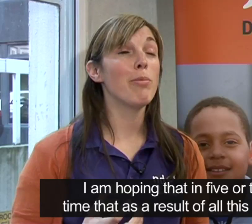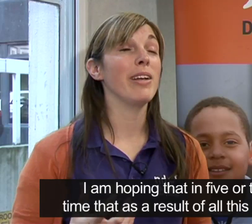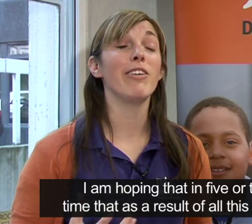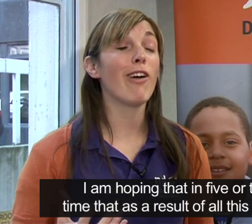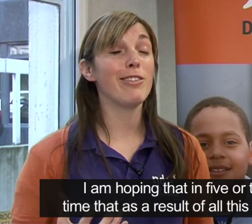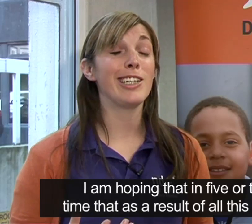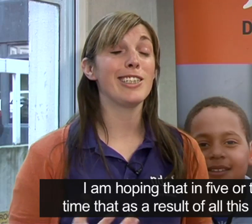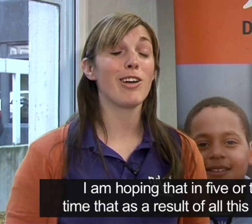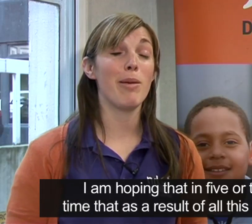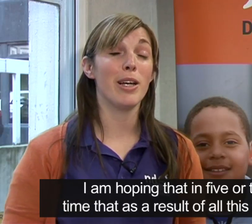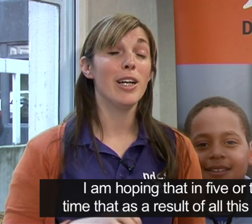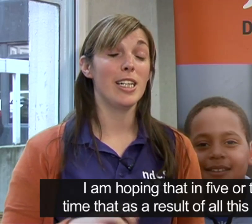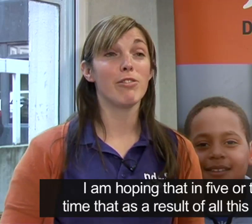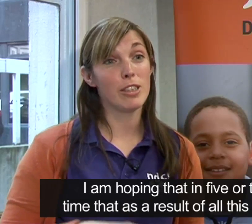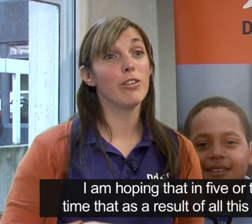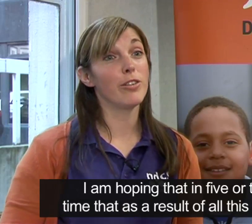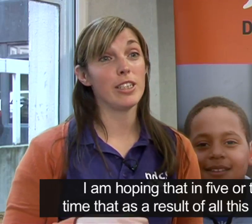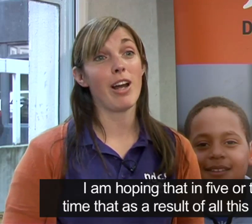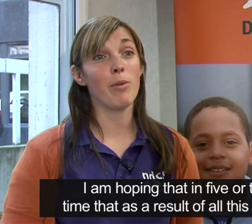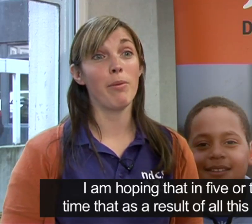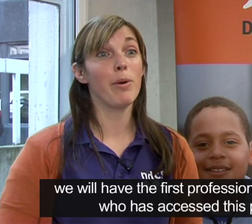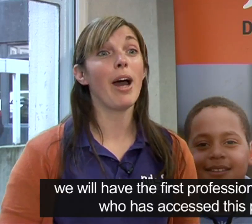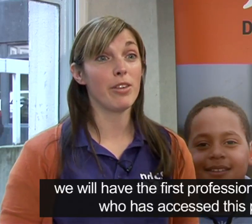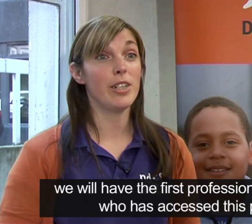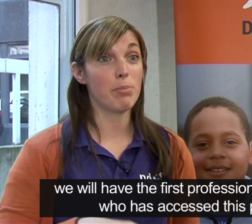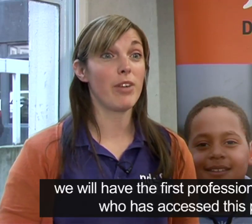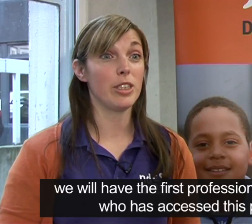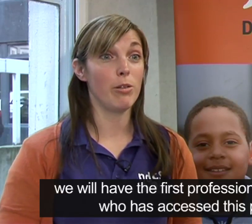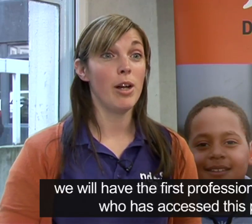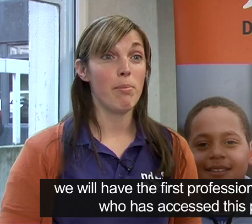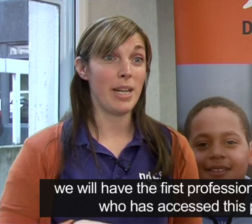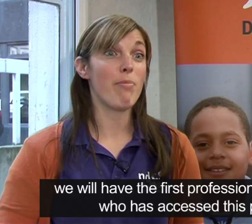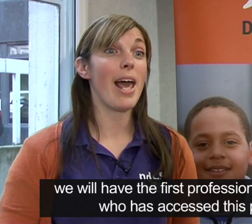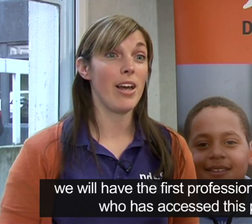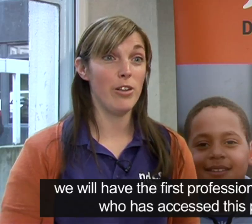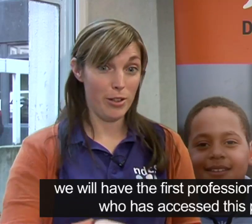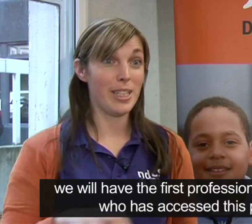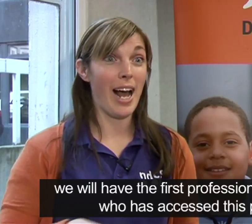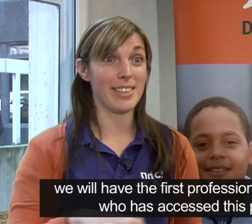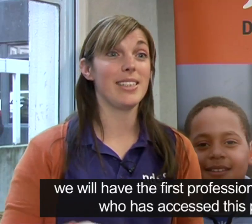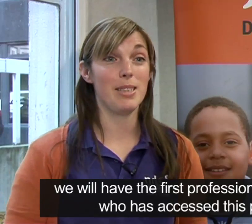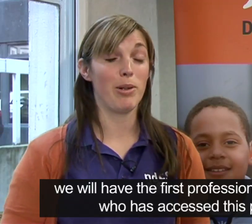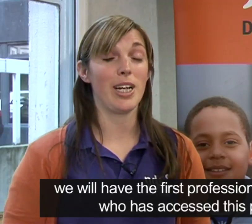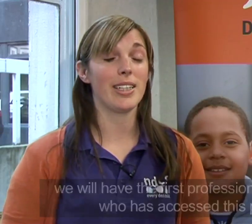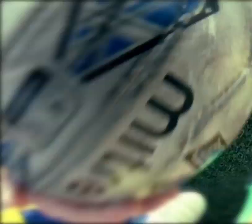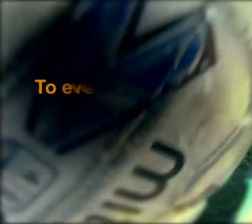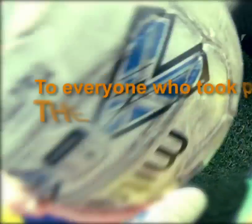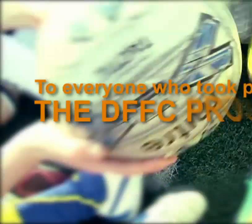Hoping in 5-10 years' time that as a result of all this groundwork we will have the first professional deaf player who's accessed this project.